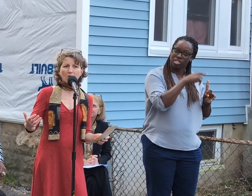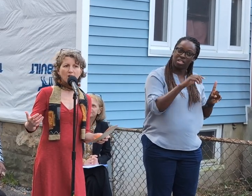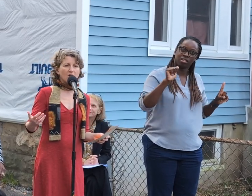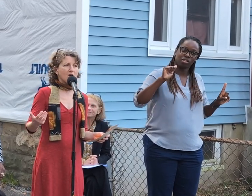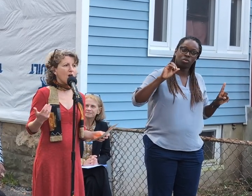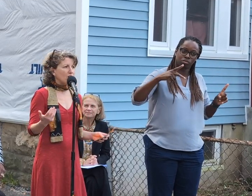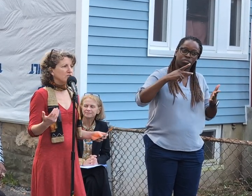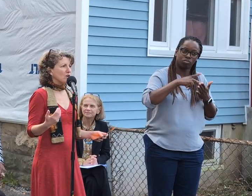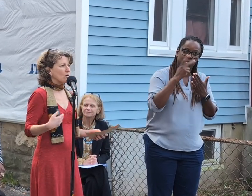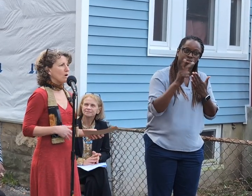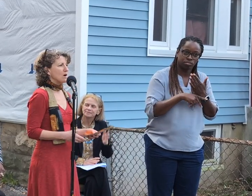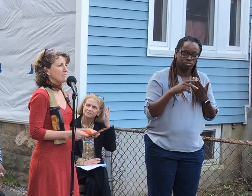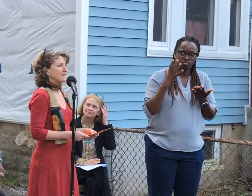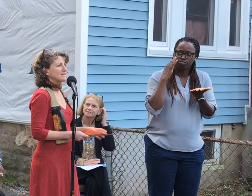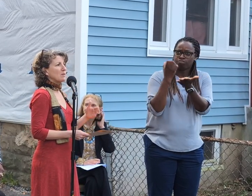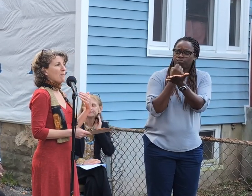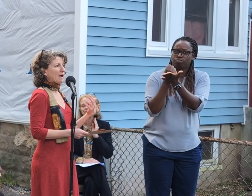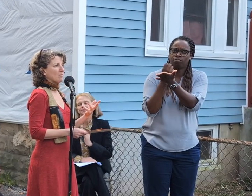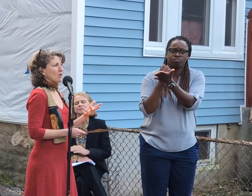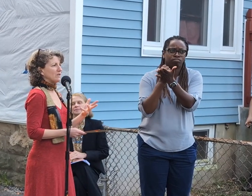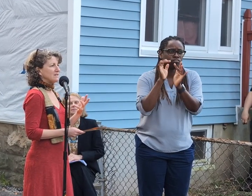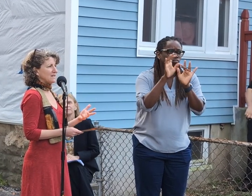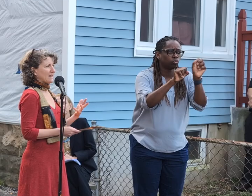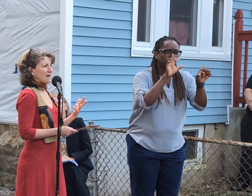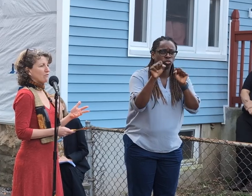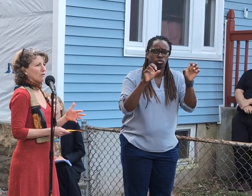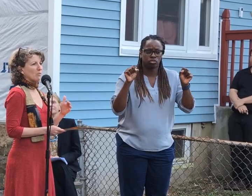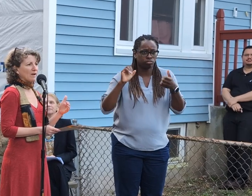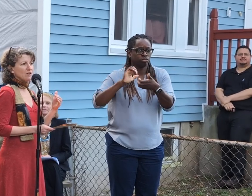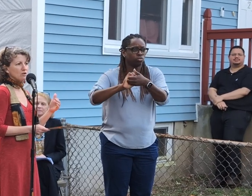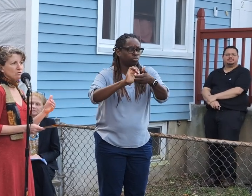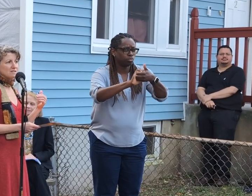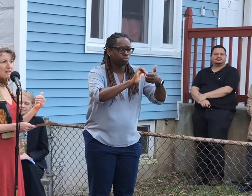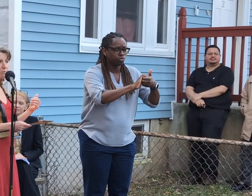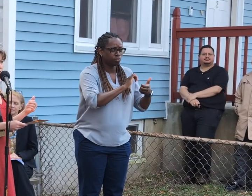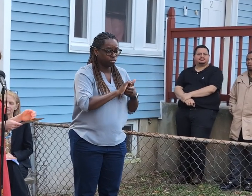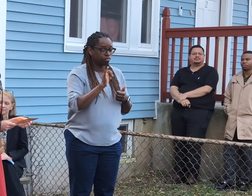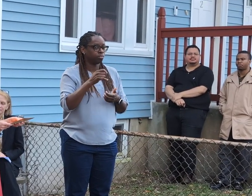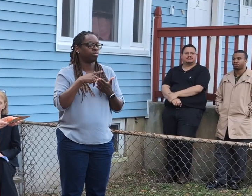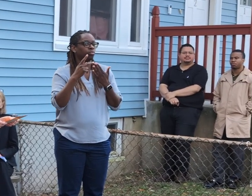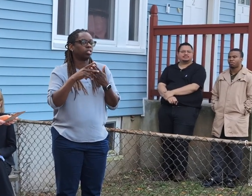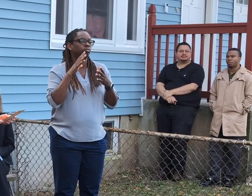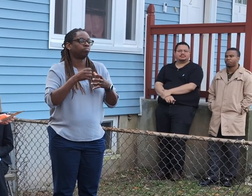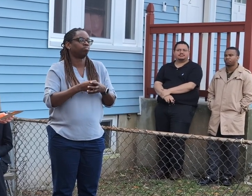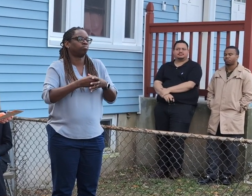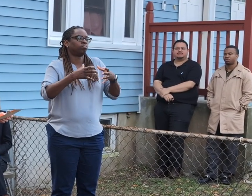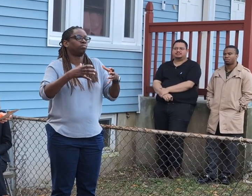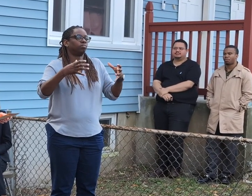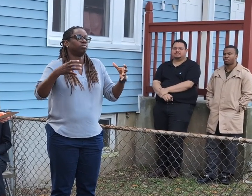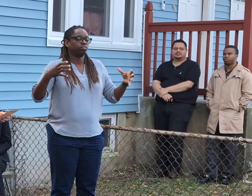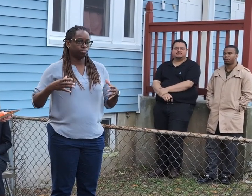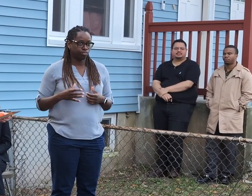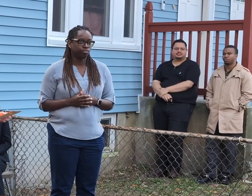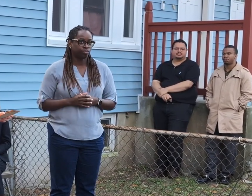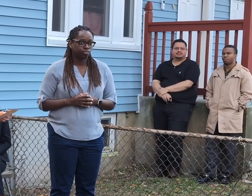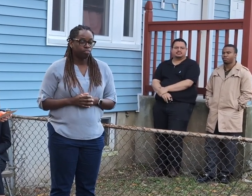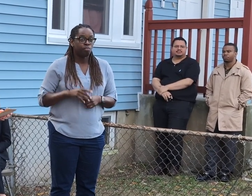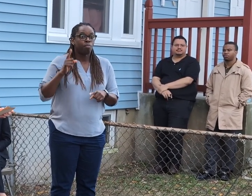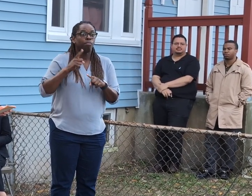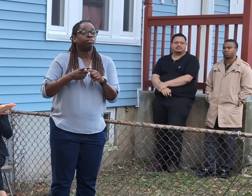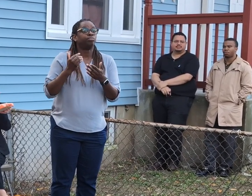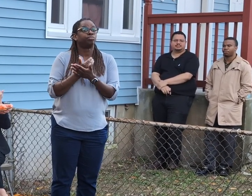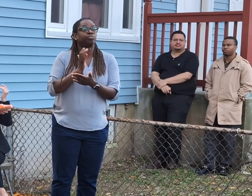much more. Also, it's the backbone of the DNA for a brand new state program called Small Properties Acquisition